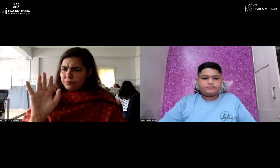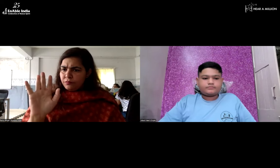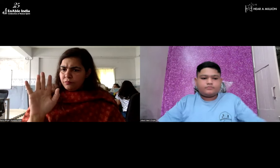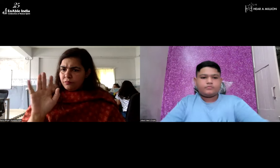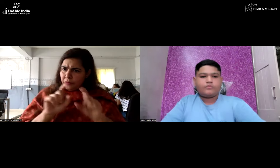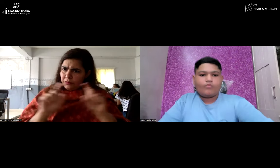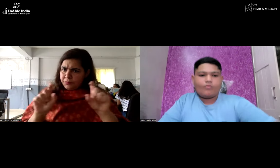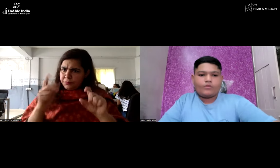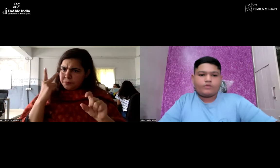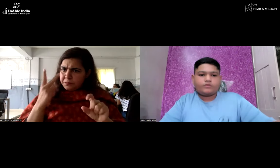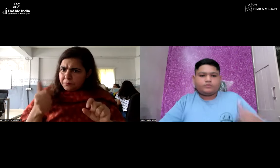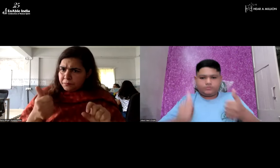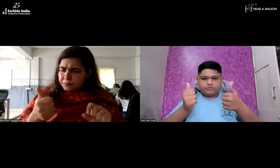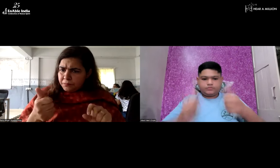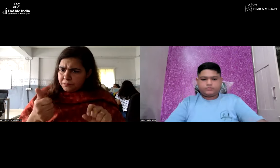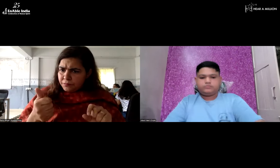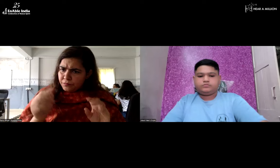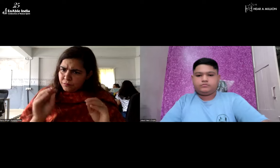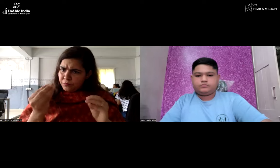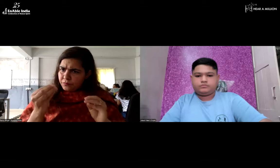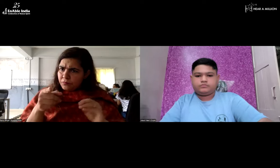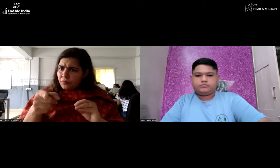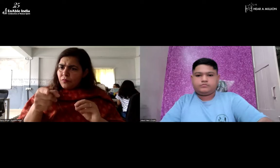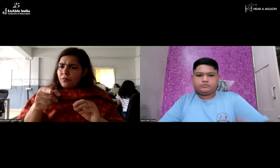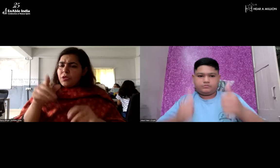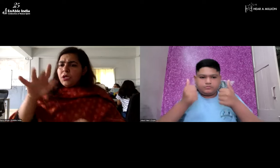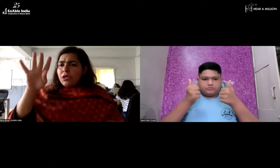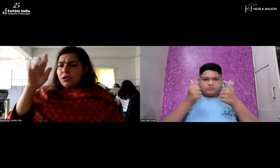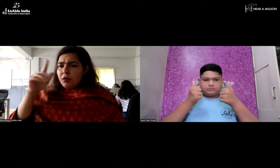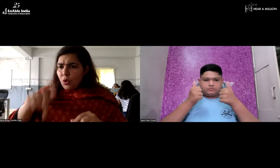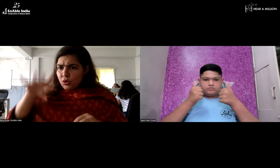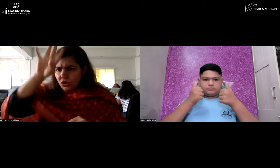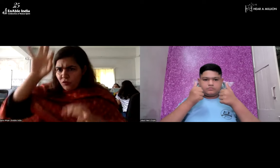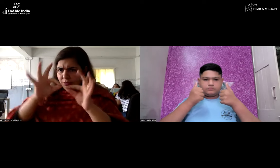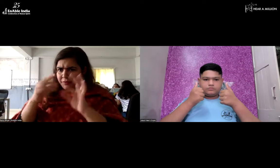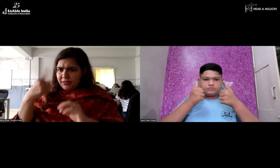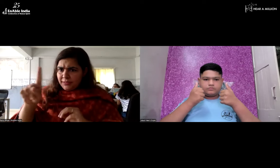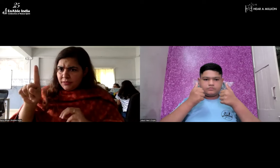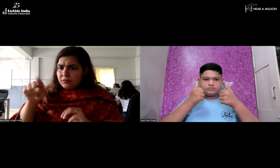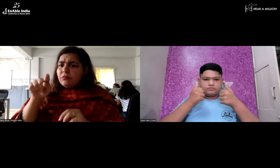receptive and accepting ISL and valuing it. Okay. Then second question to you, Kavita.